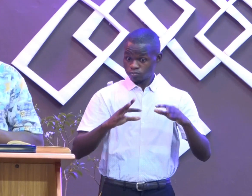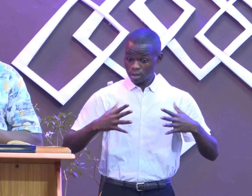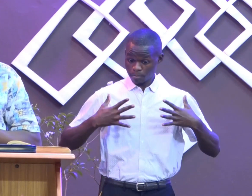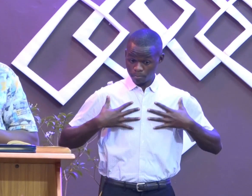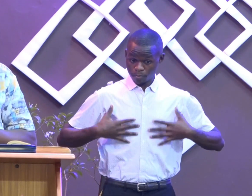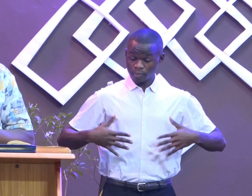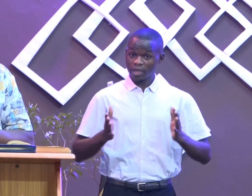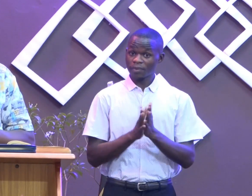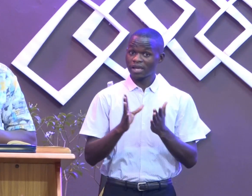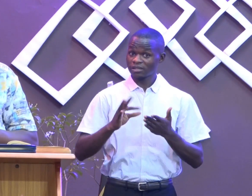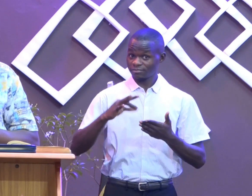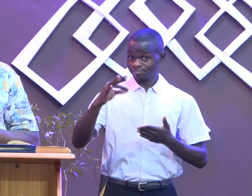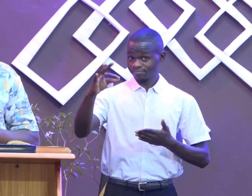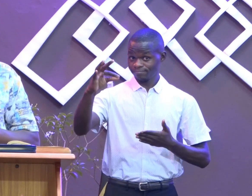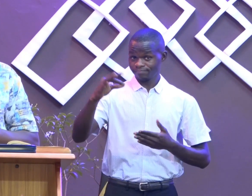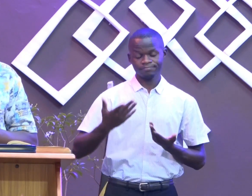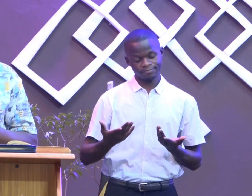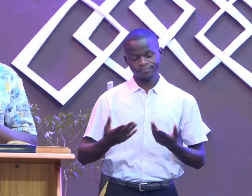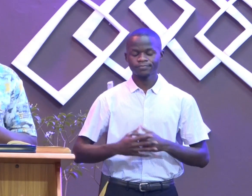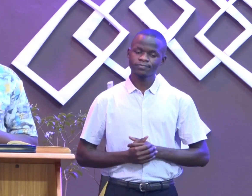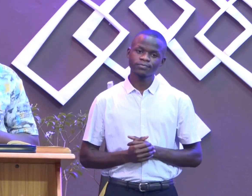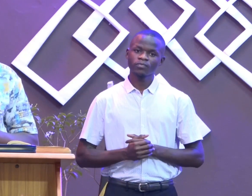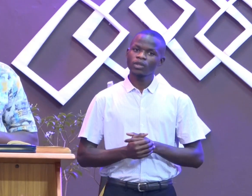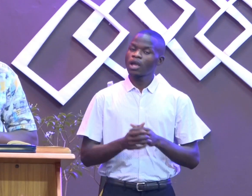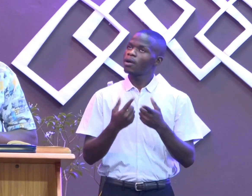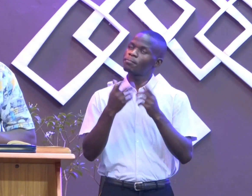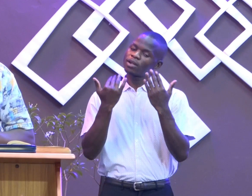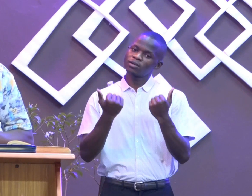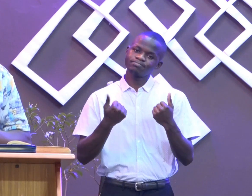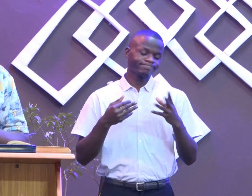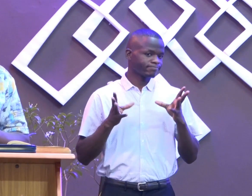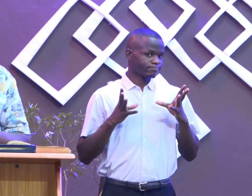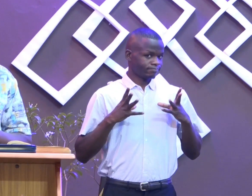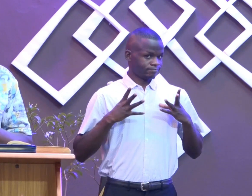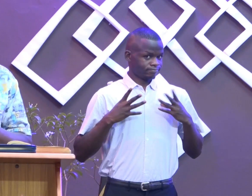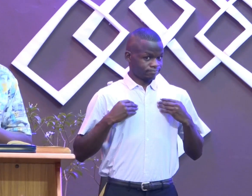The importance of the life of the spiritual and the physical life. I'm